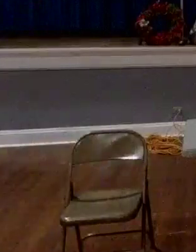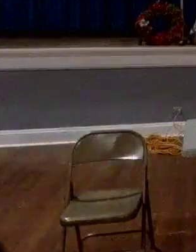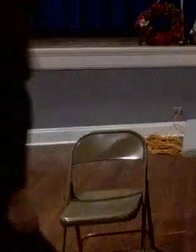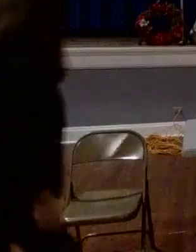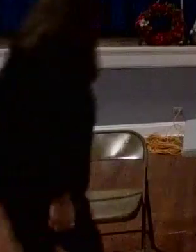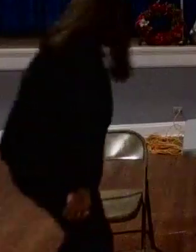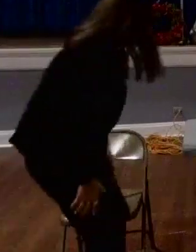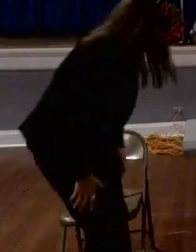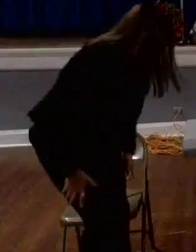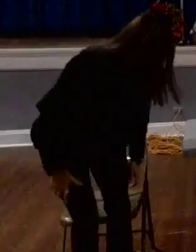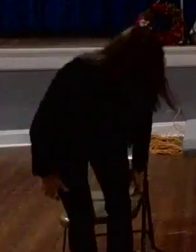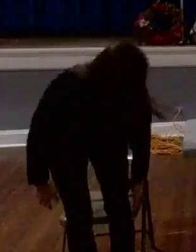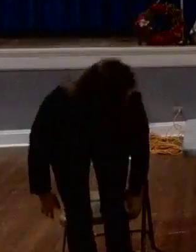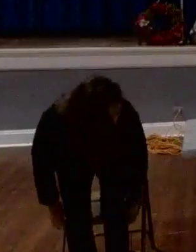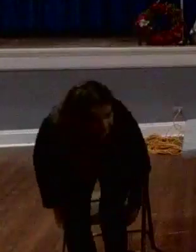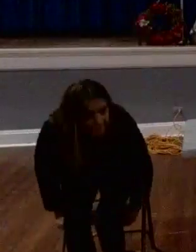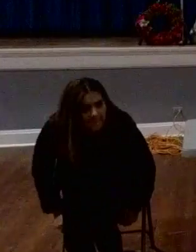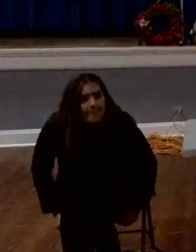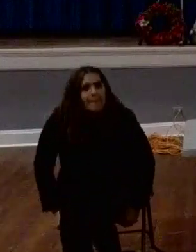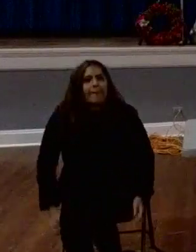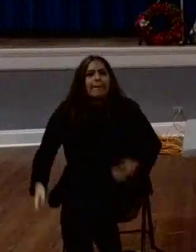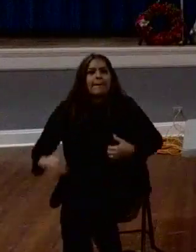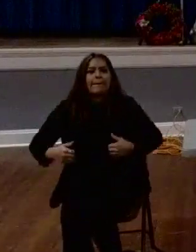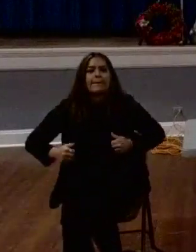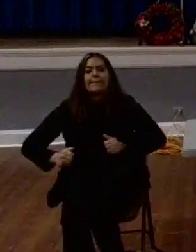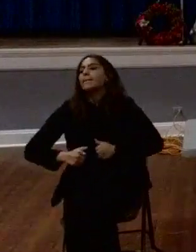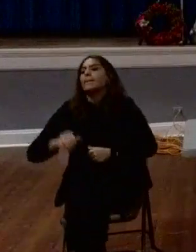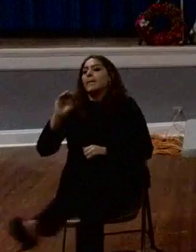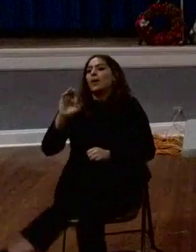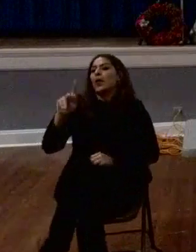Thank you, Mark Sullivan.